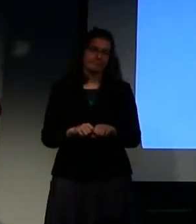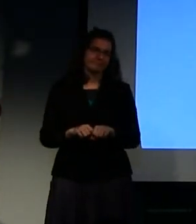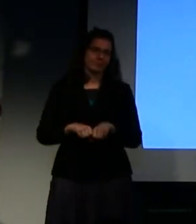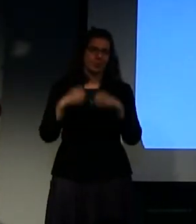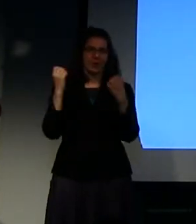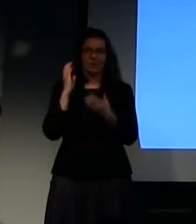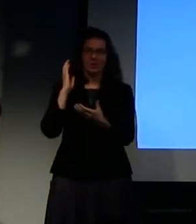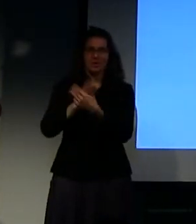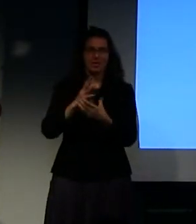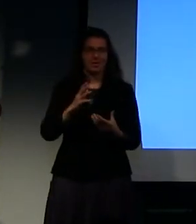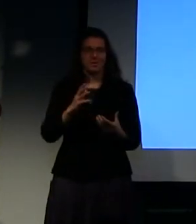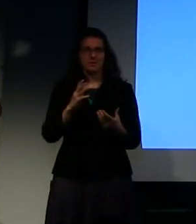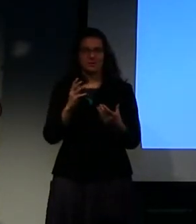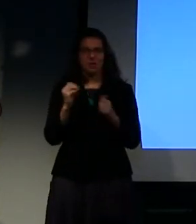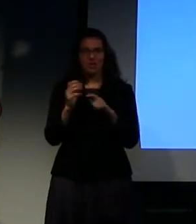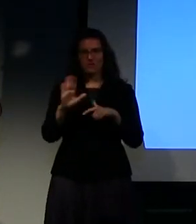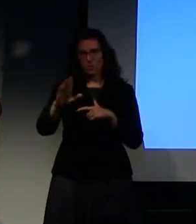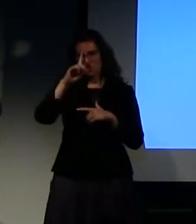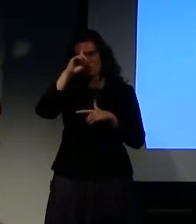and